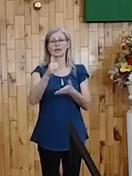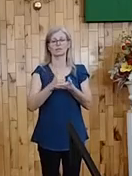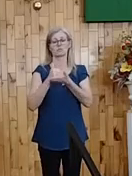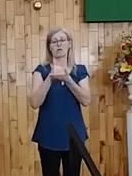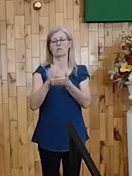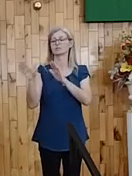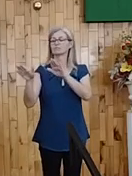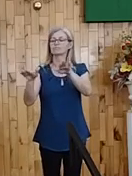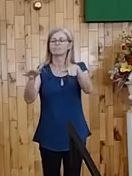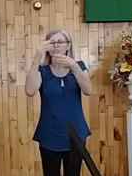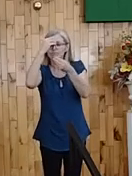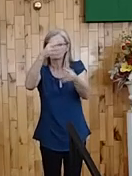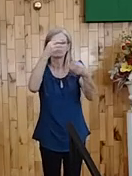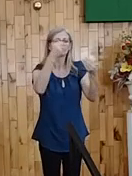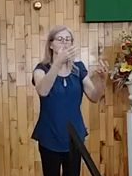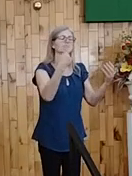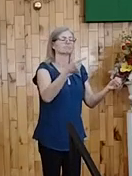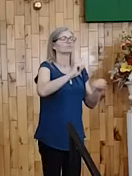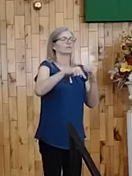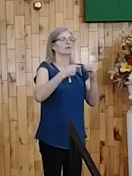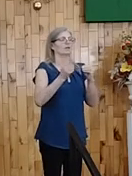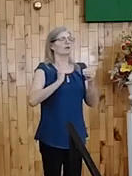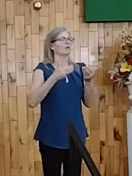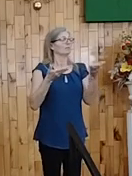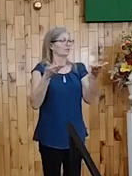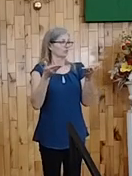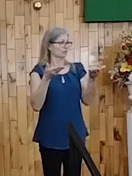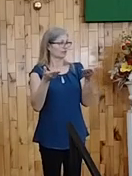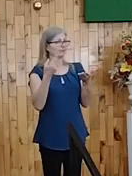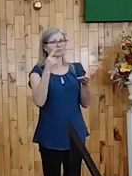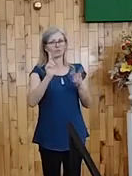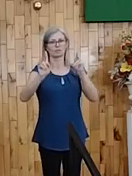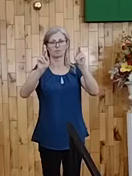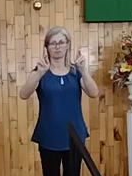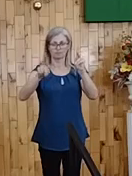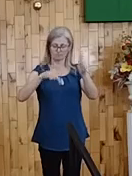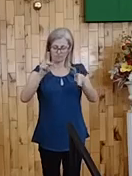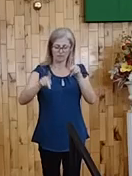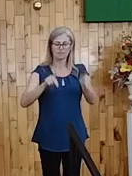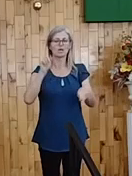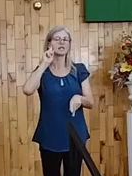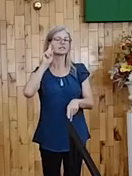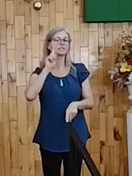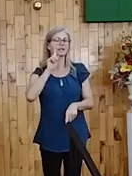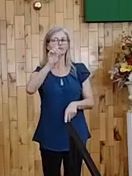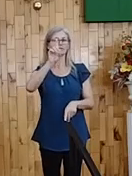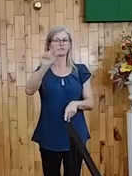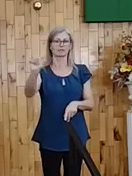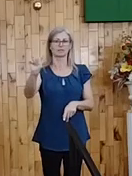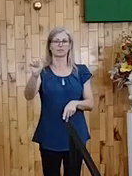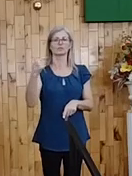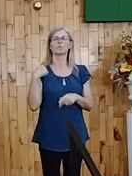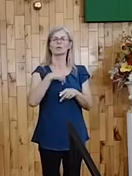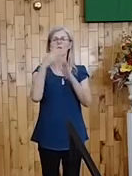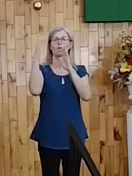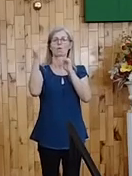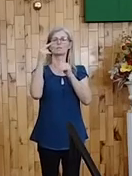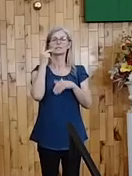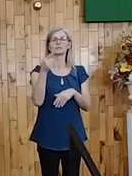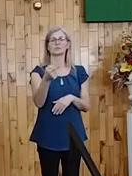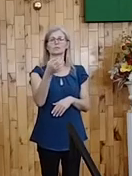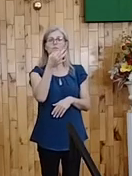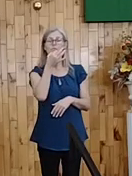doing so, you help spread the word about our ministry to persons who are deaf or disabled. We hope to see you soon.